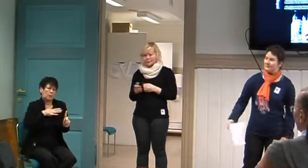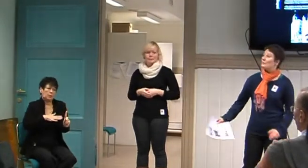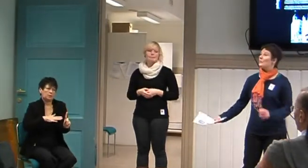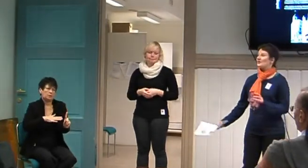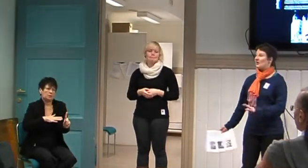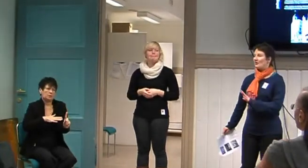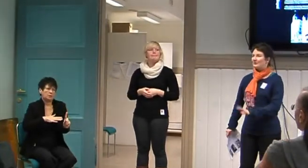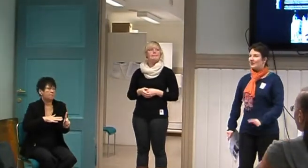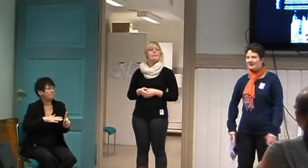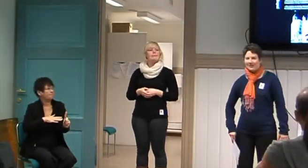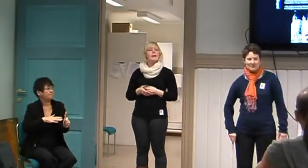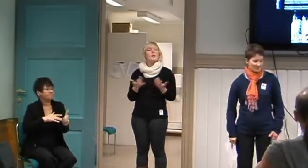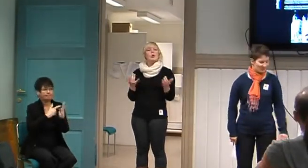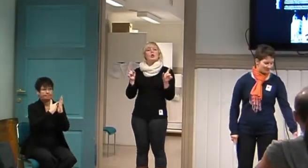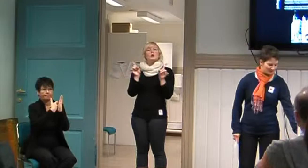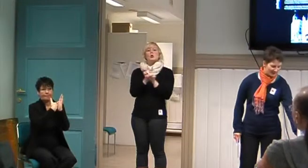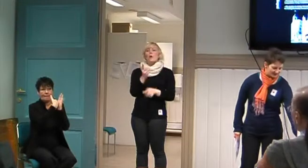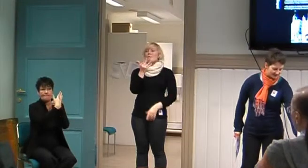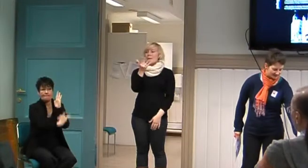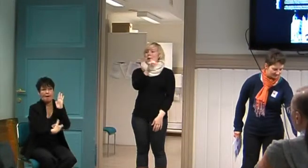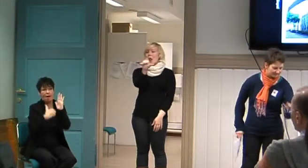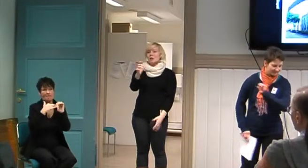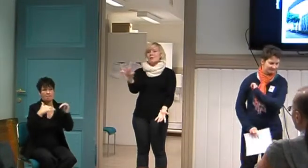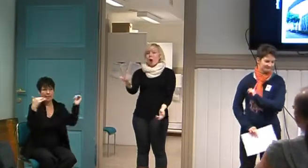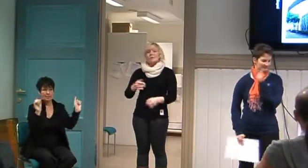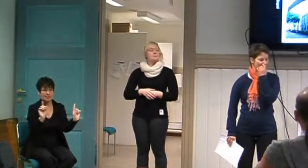So, which are the 5 unoccupied royal palaces?